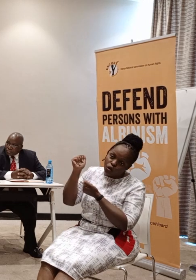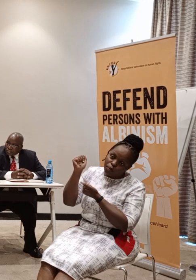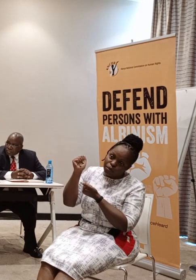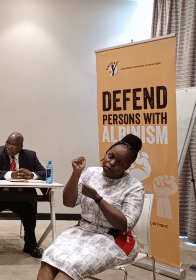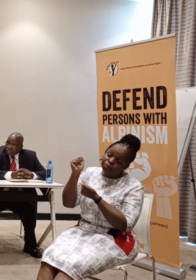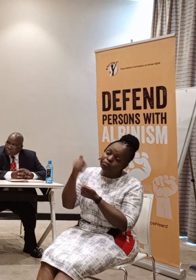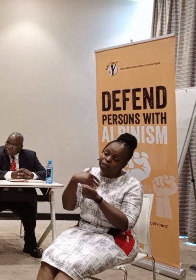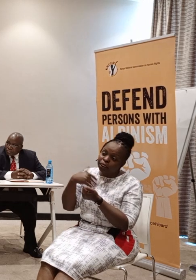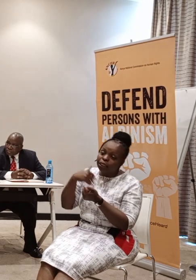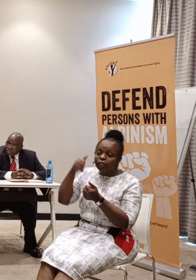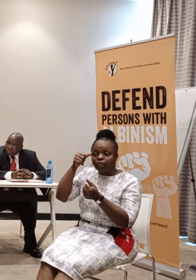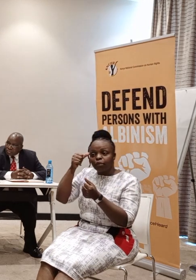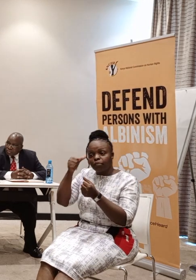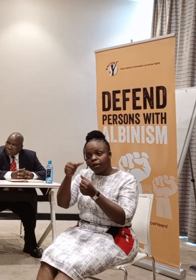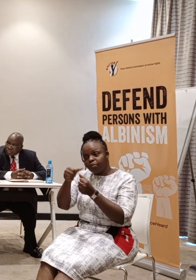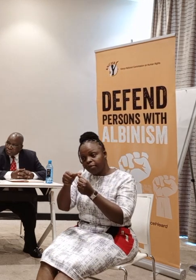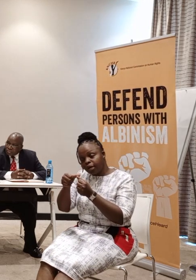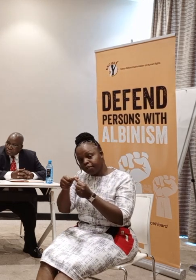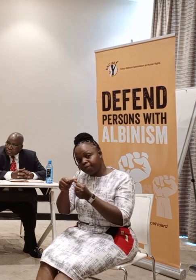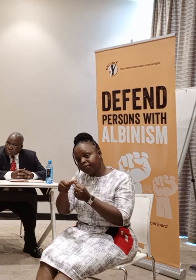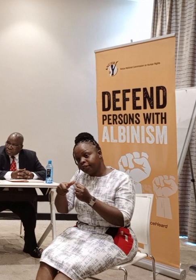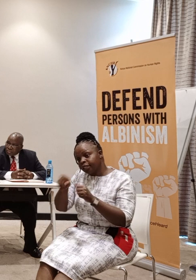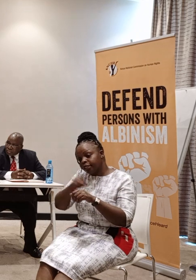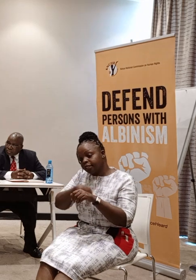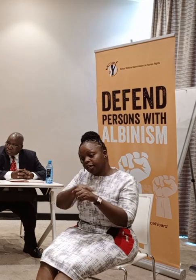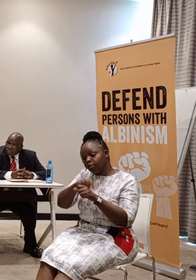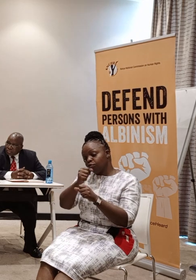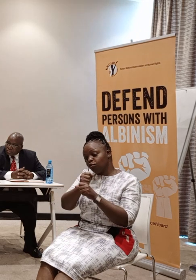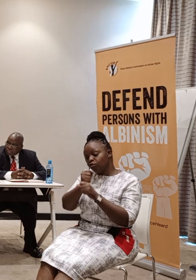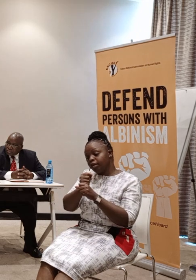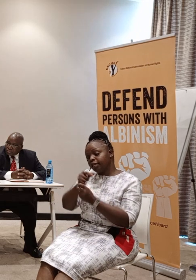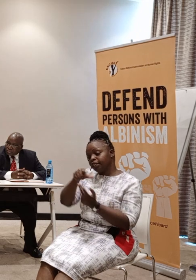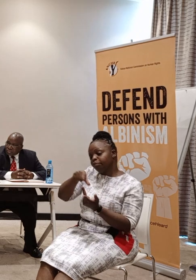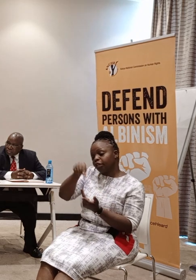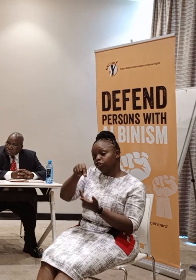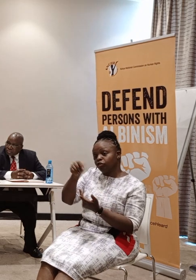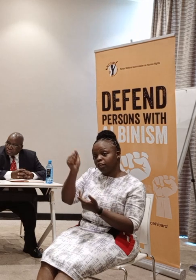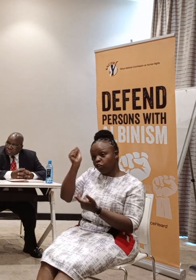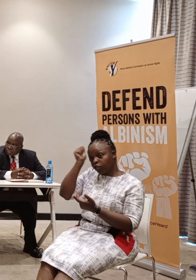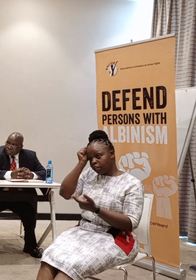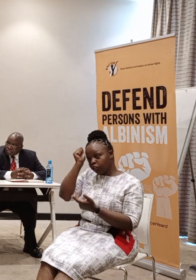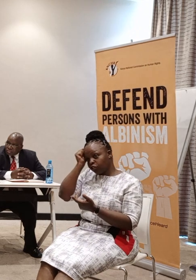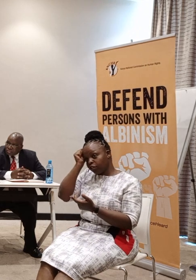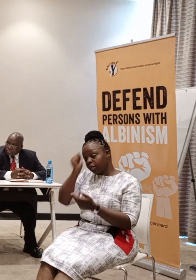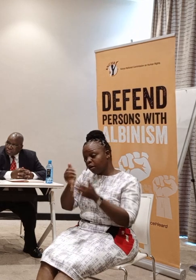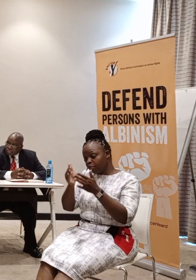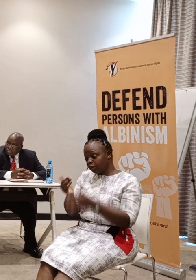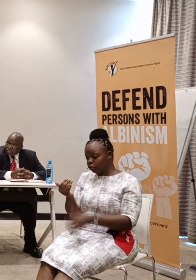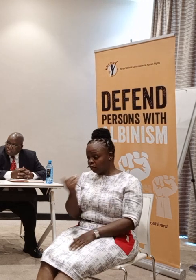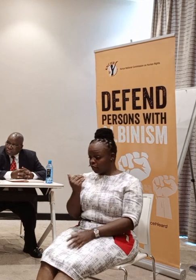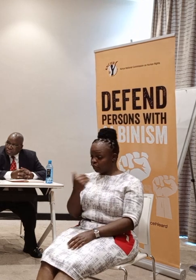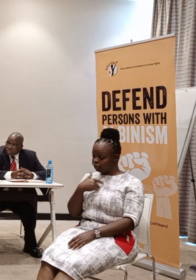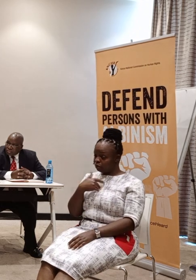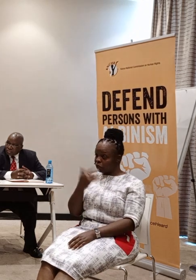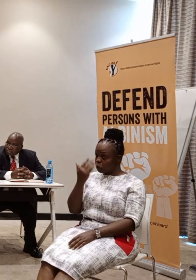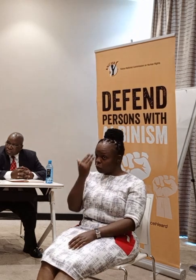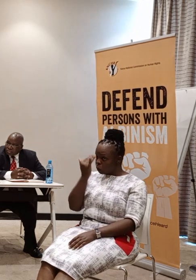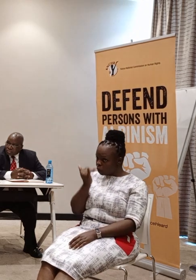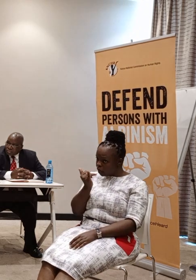also remember while doing special needs education, somebody asked me, why do